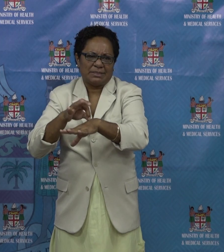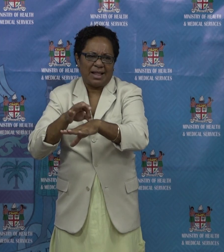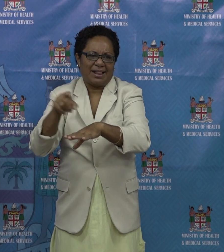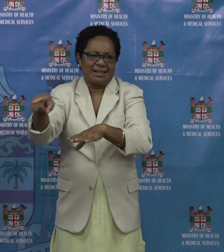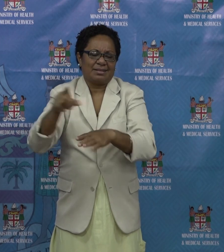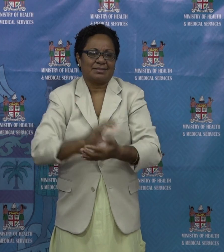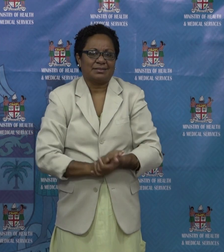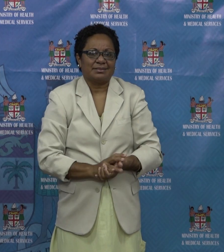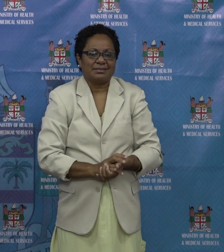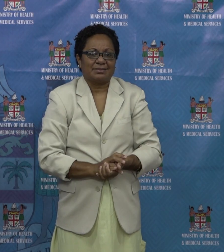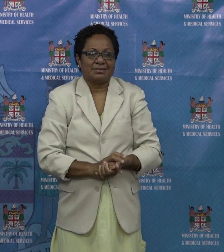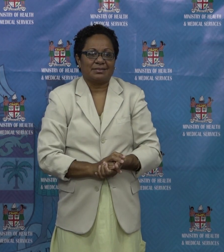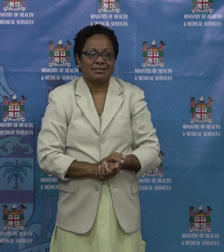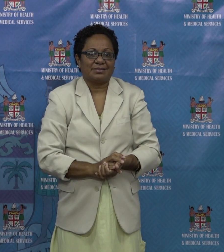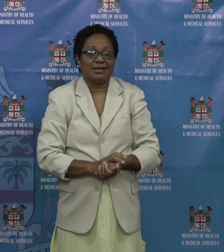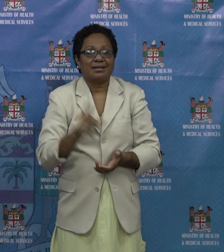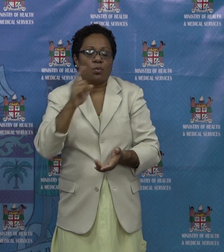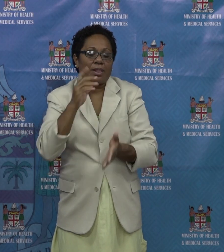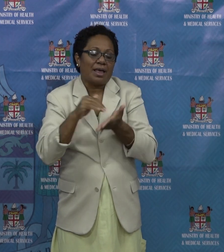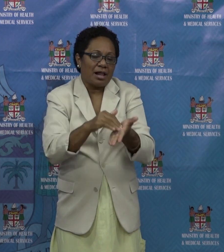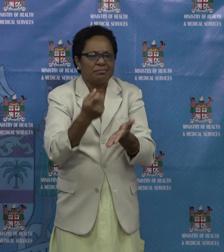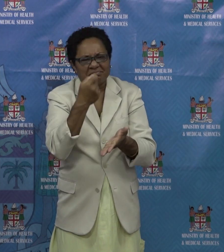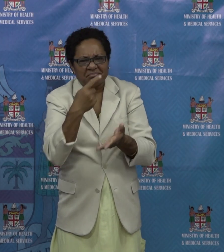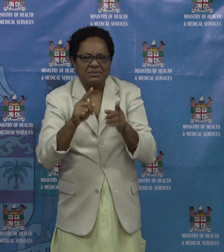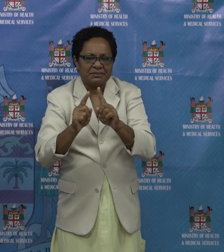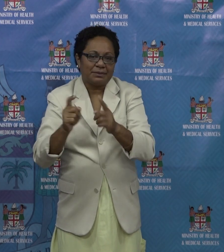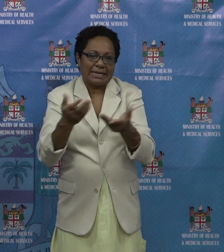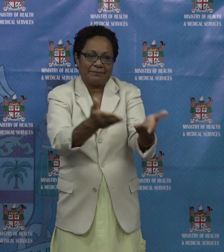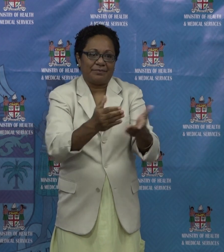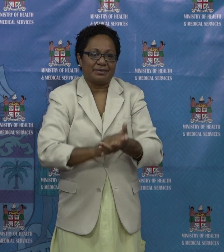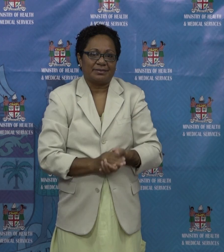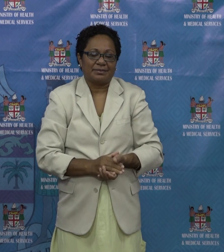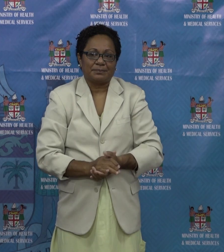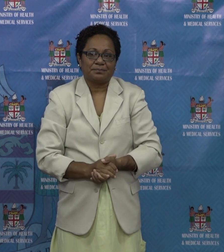them of their illness or presenting complaints.